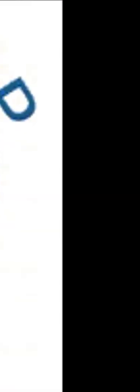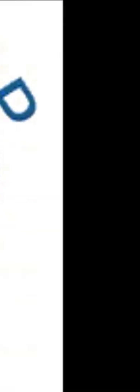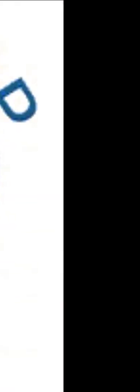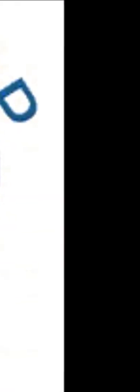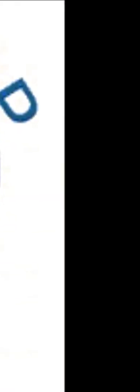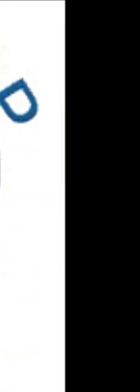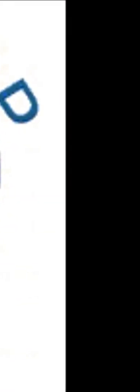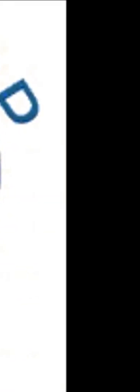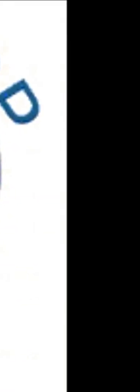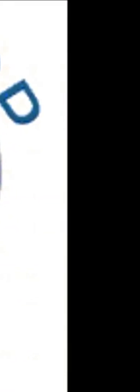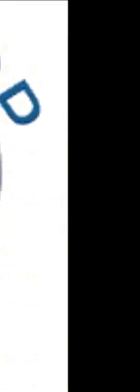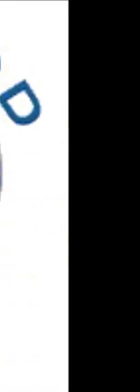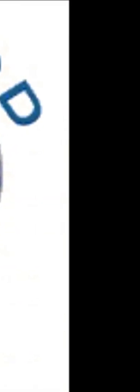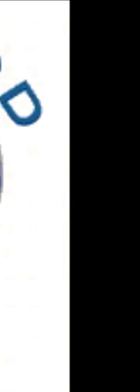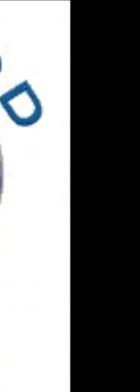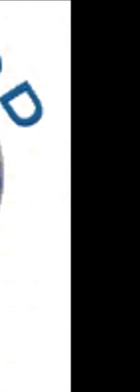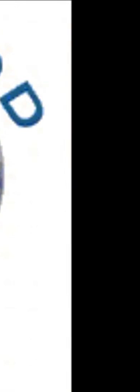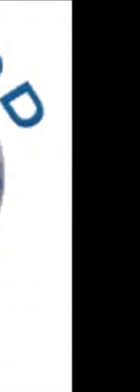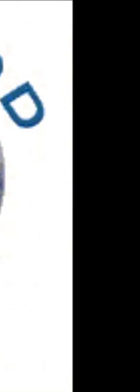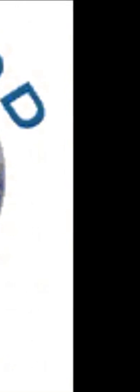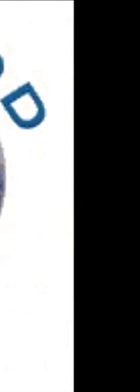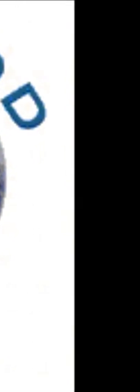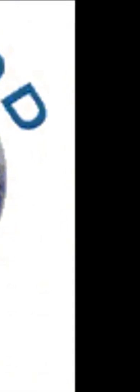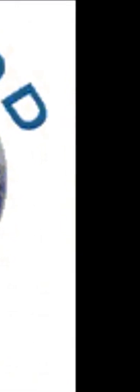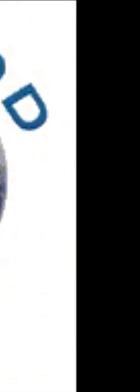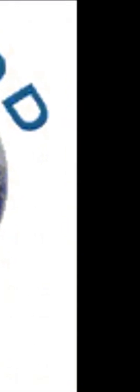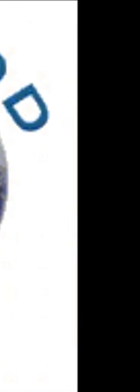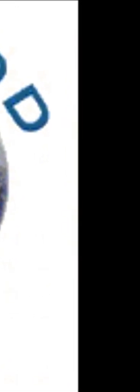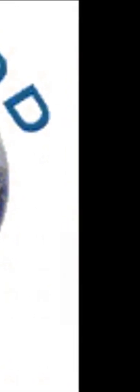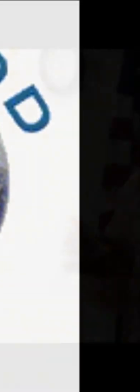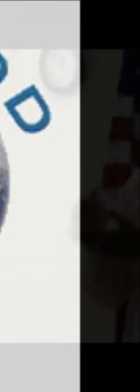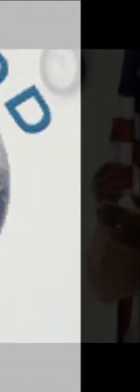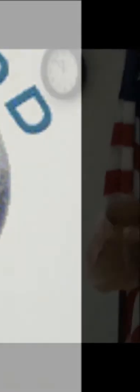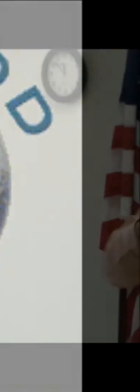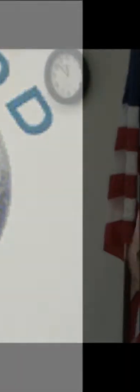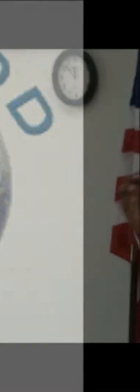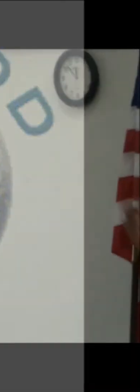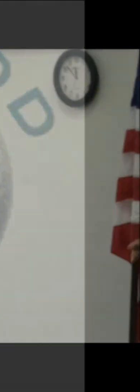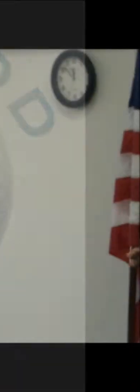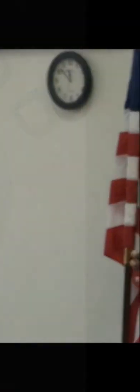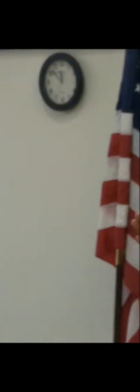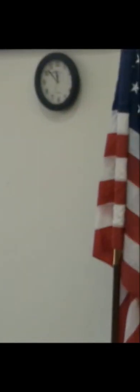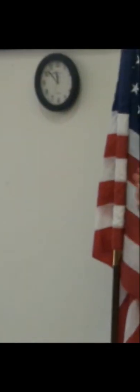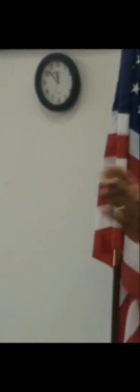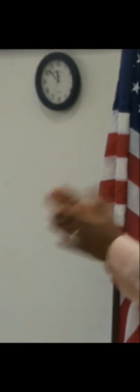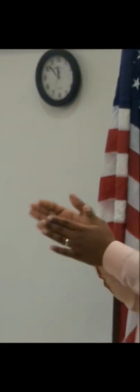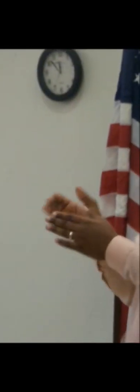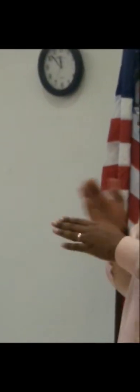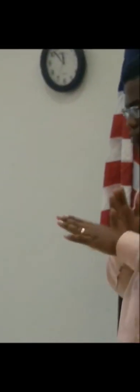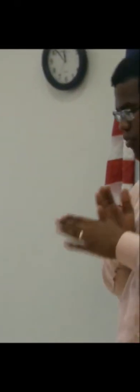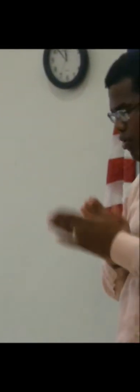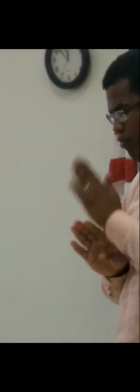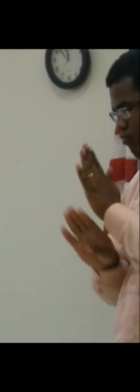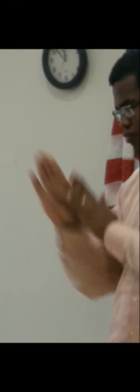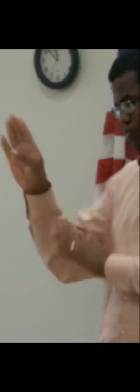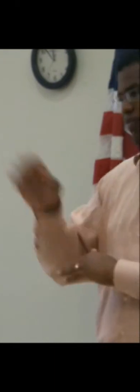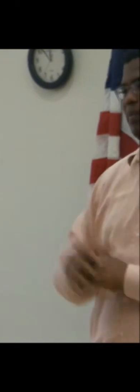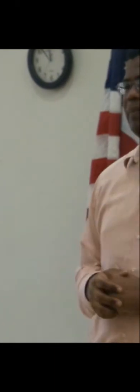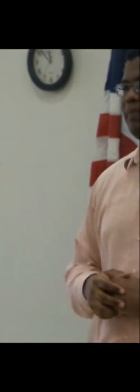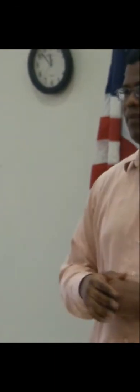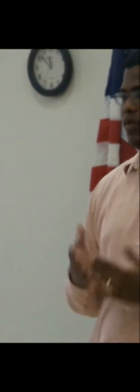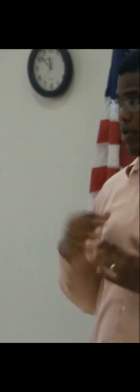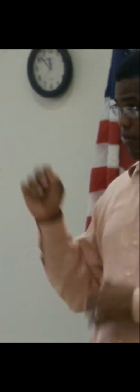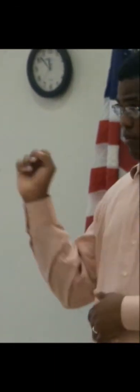disabilities. The disabled in the audience, and the